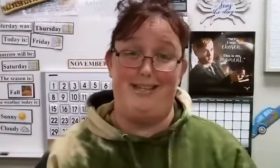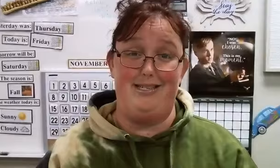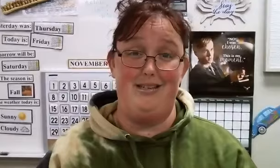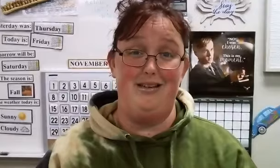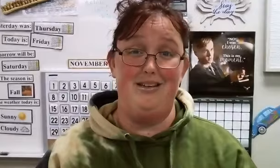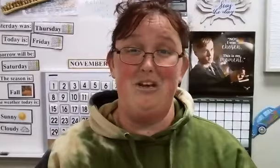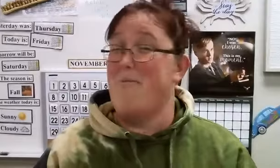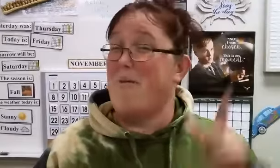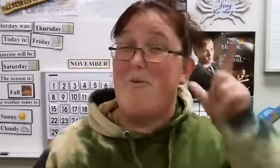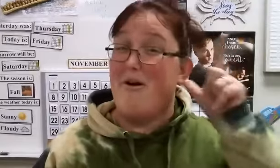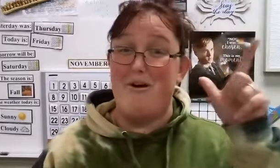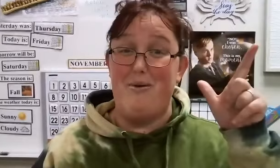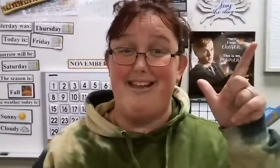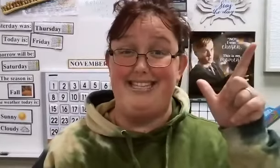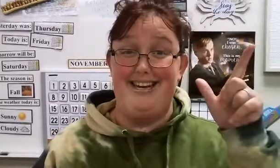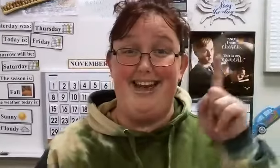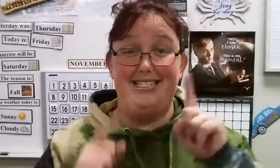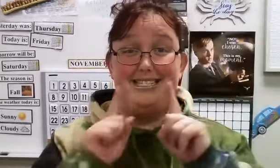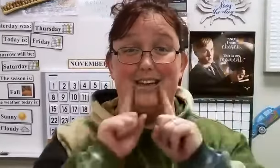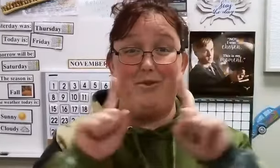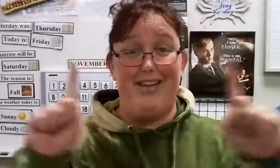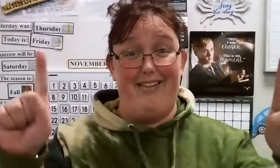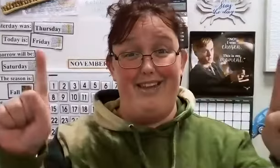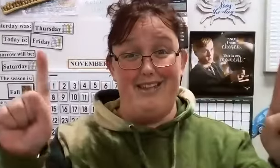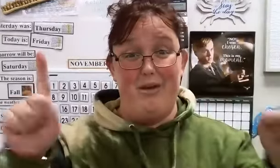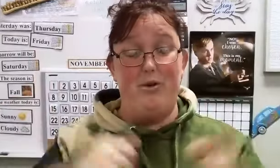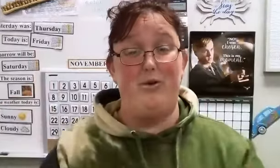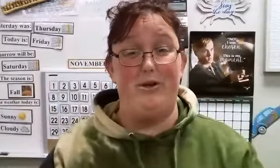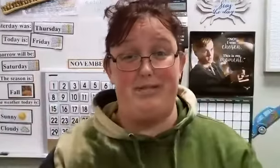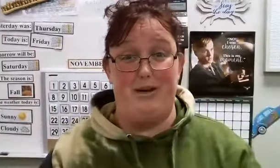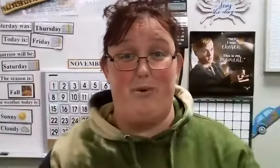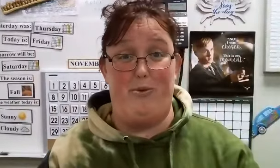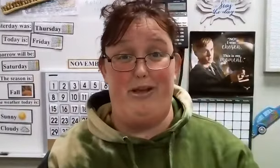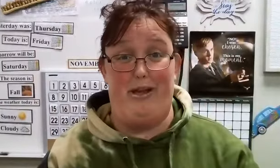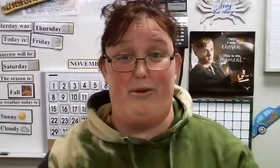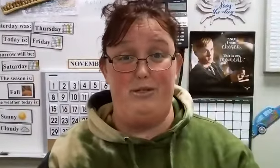upset. People aren't going to want to listen to us if we're yelling at them or using inappropriate language.